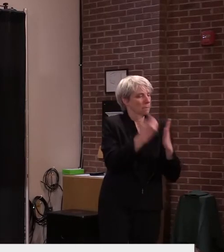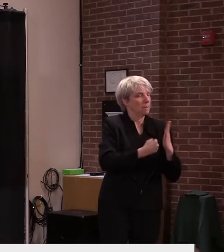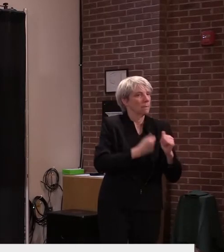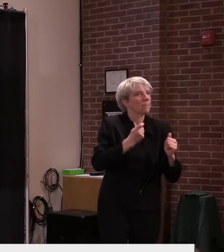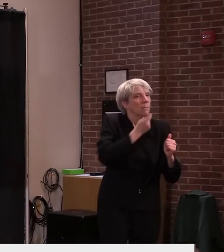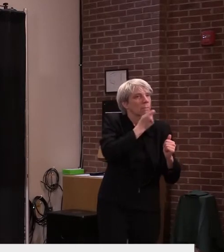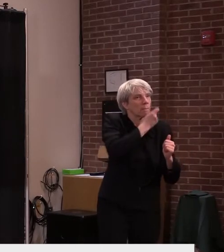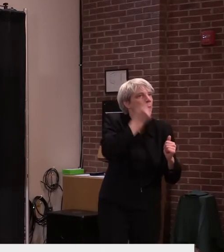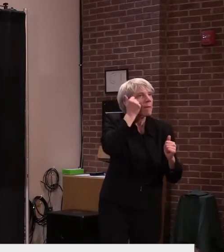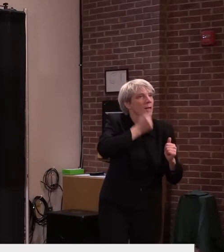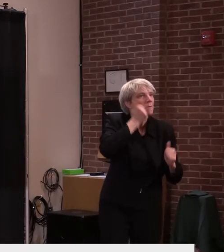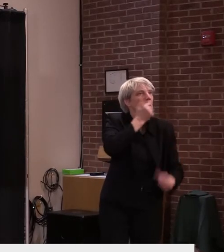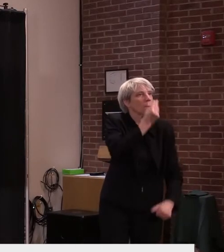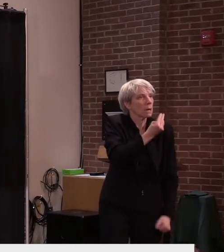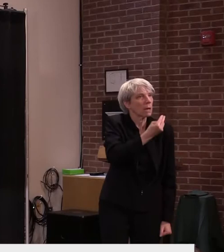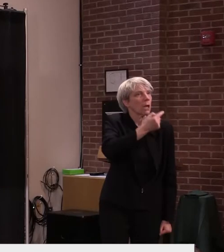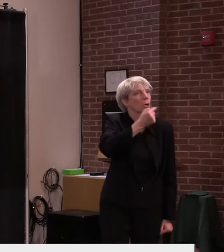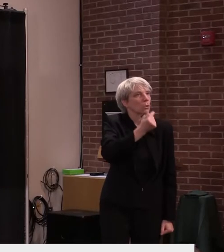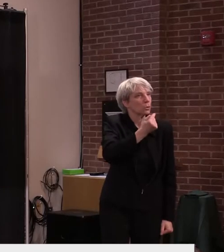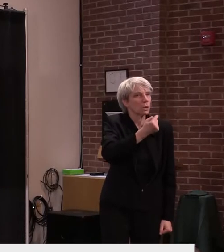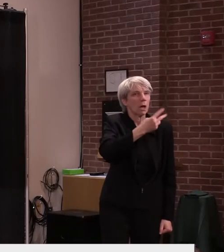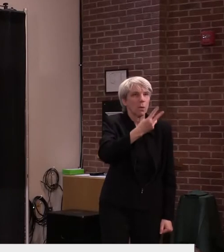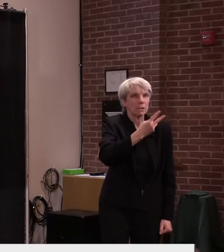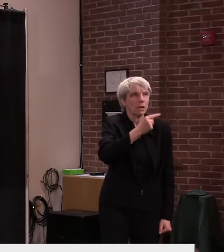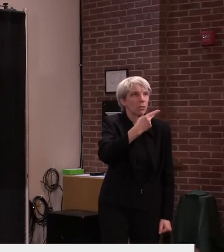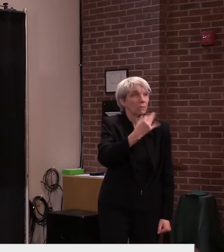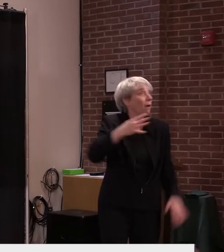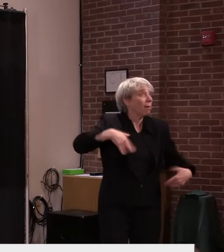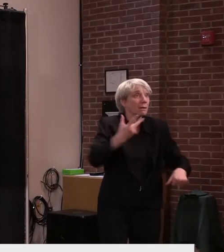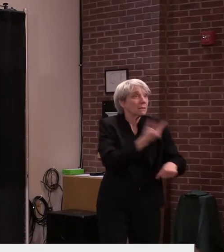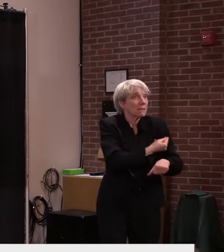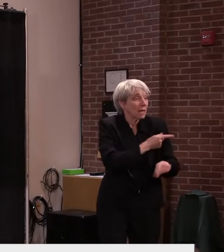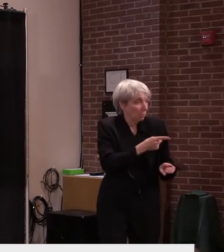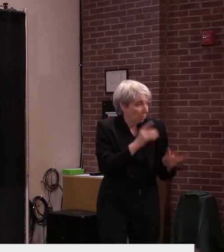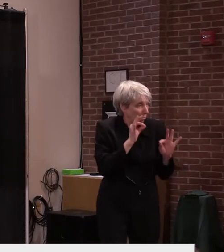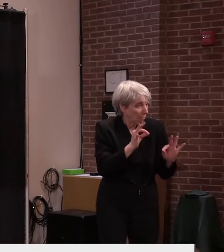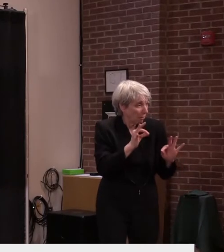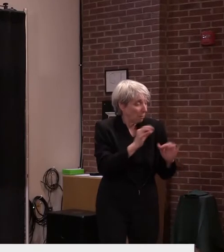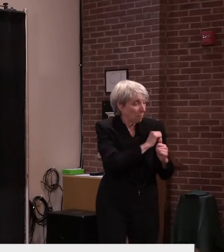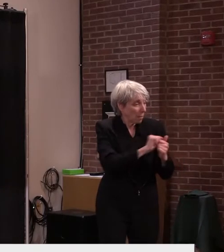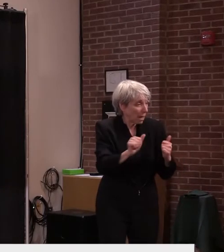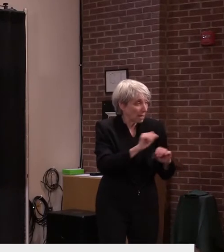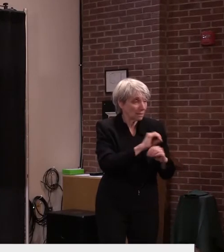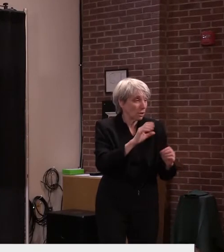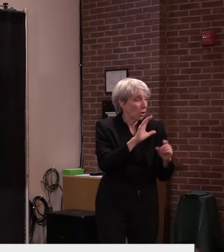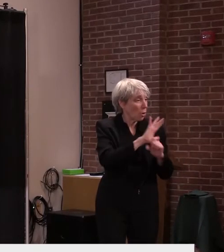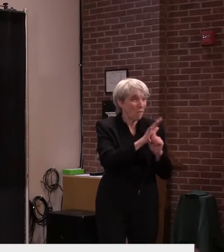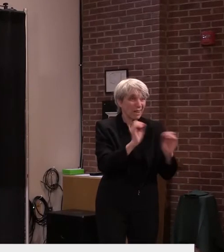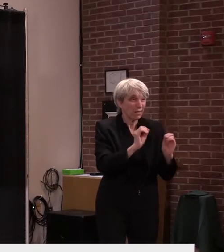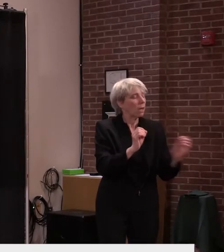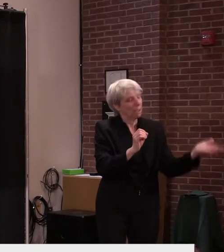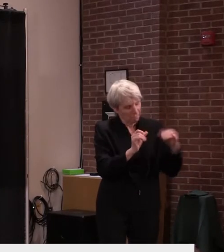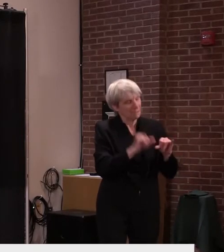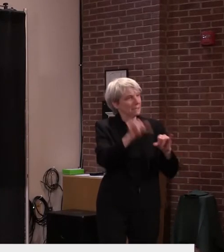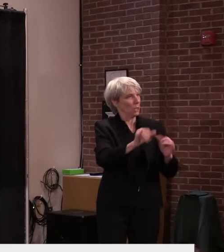days, and if negative, can stay in class. Test kits can also be